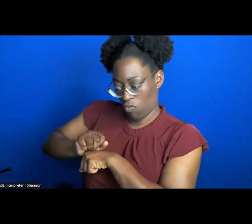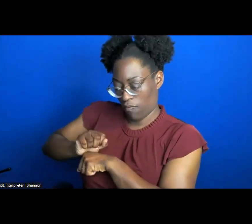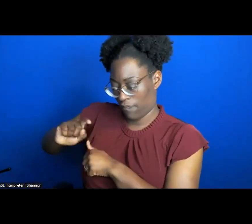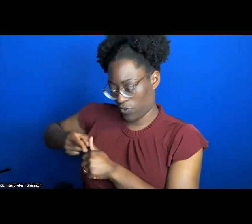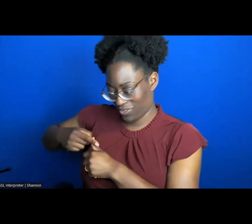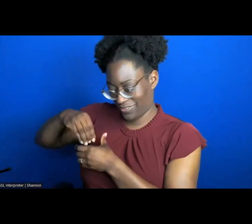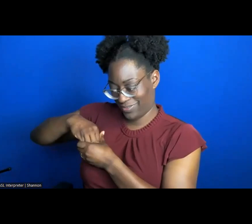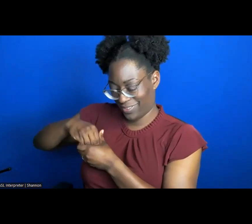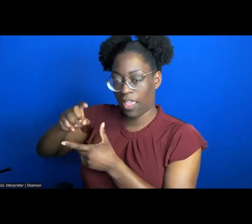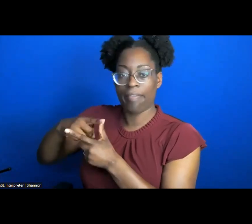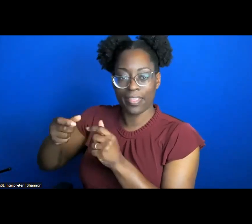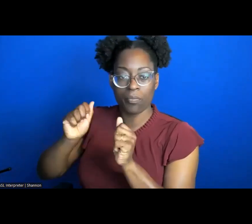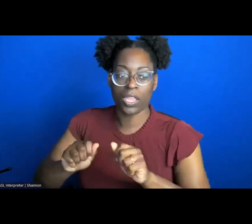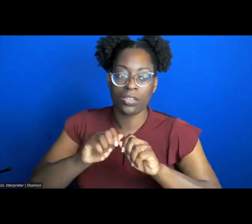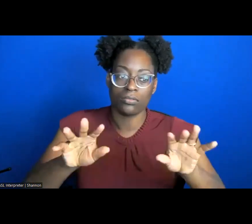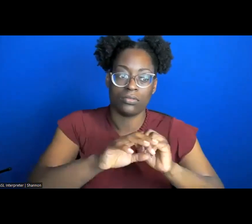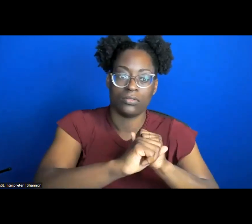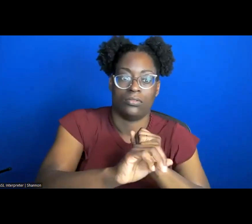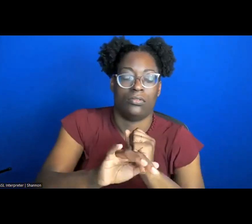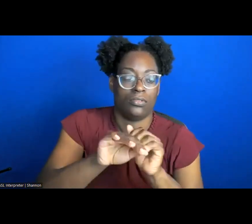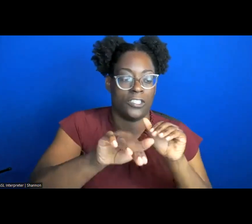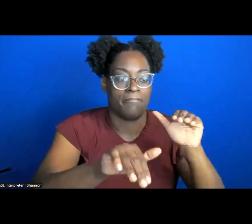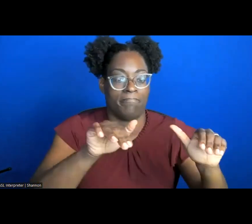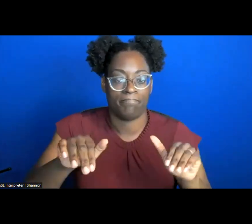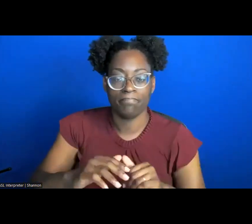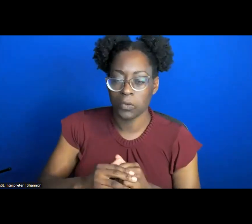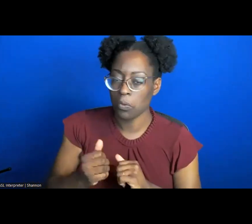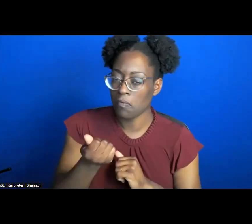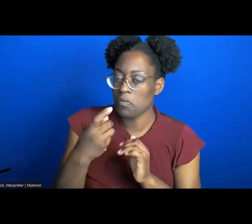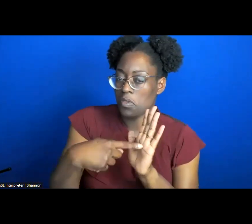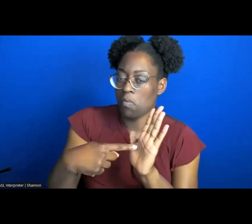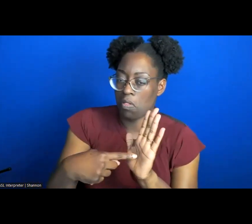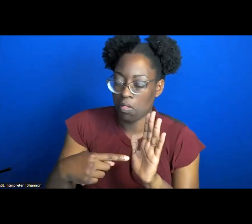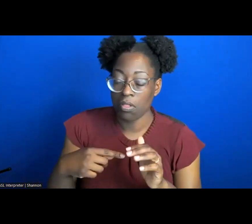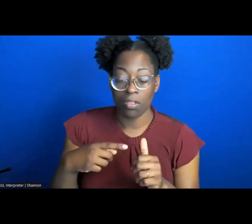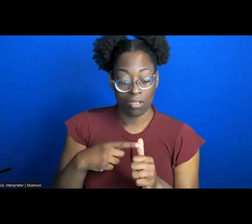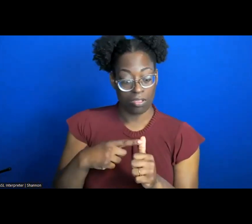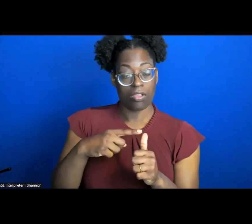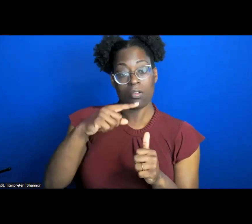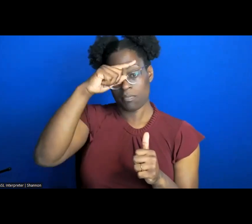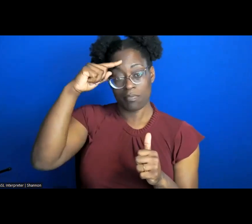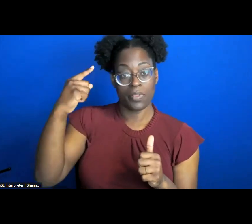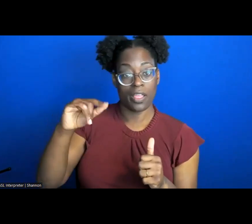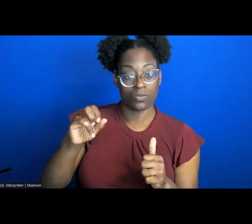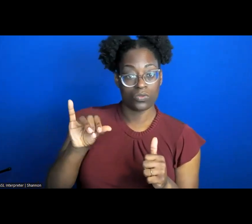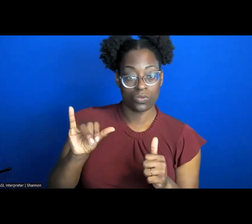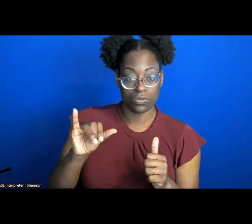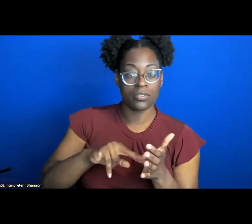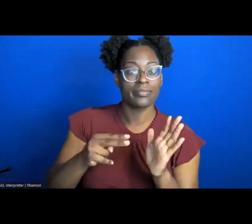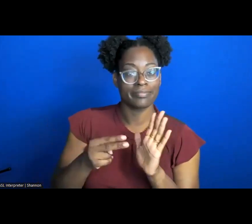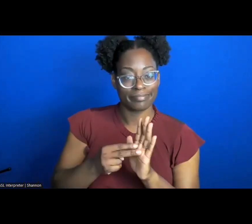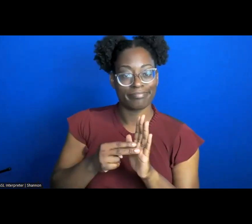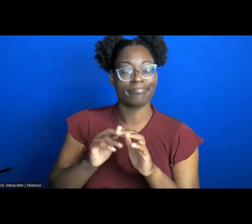examples of what I mean. First, we believe Black joy means establishing a positive image of the early